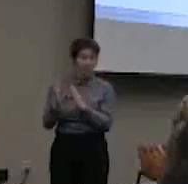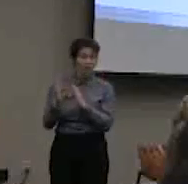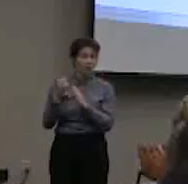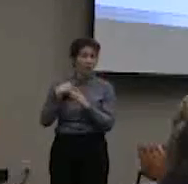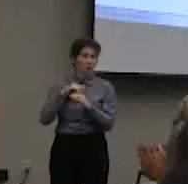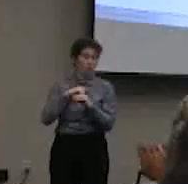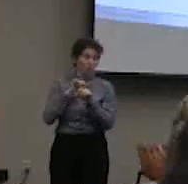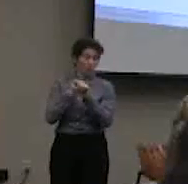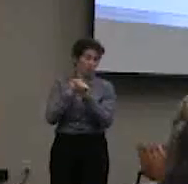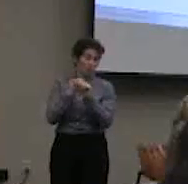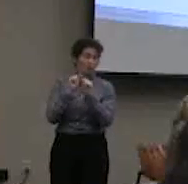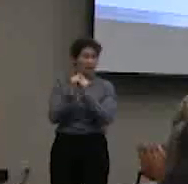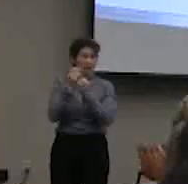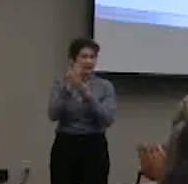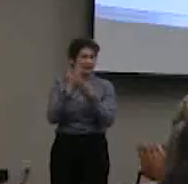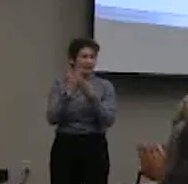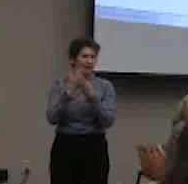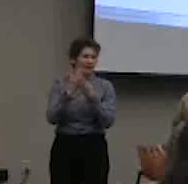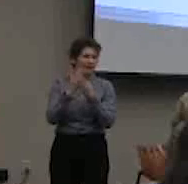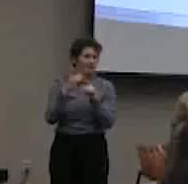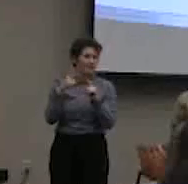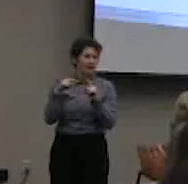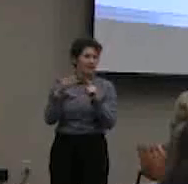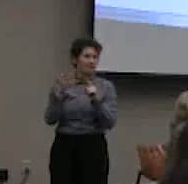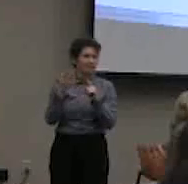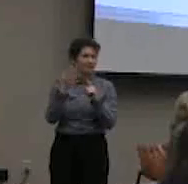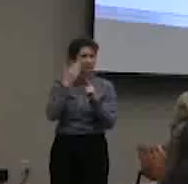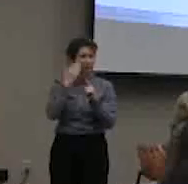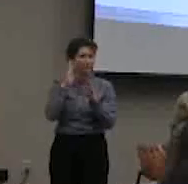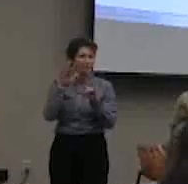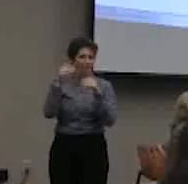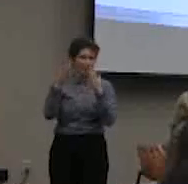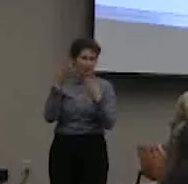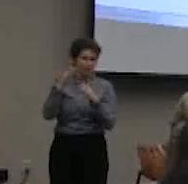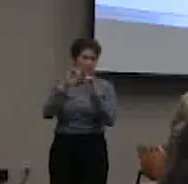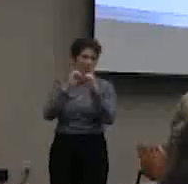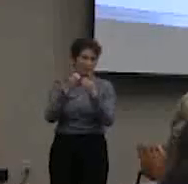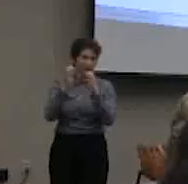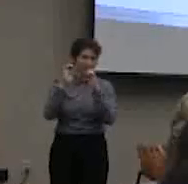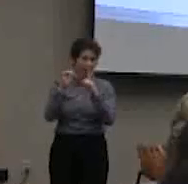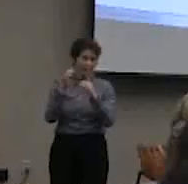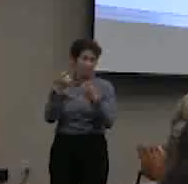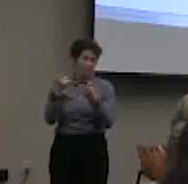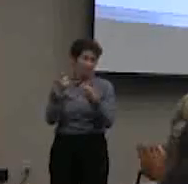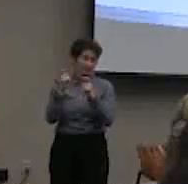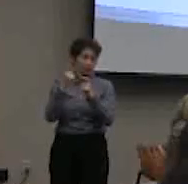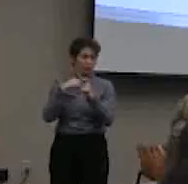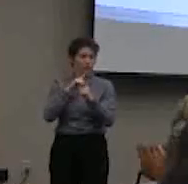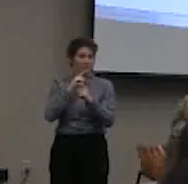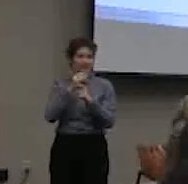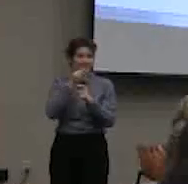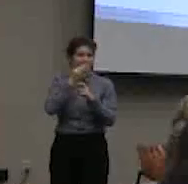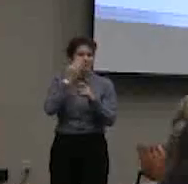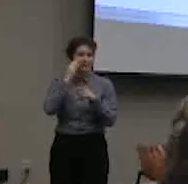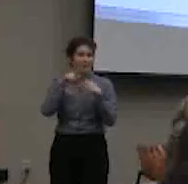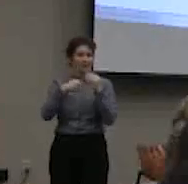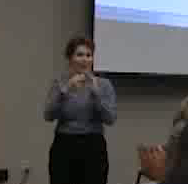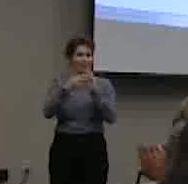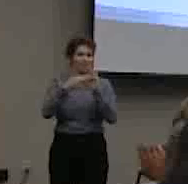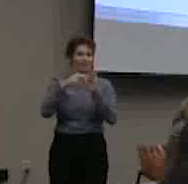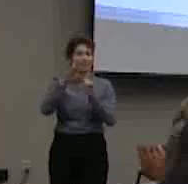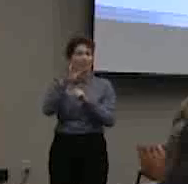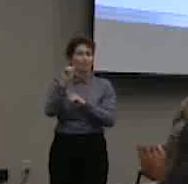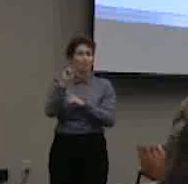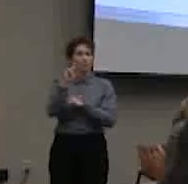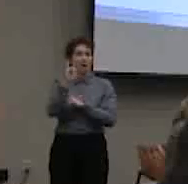some of the providers that the Department of Ed has given us, and we're experts in the field of branding, and we're also